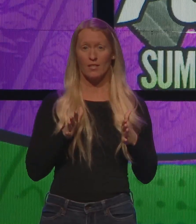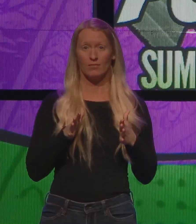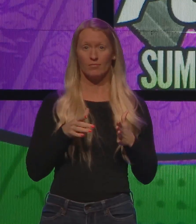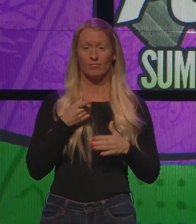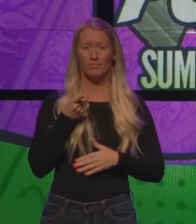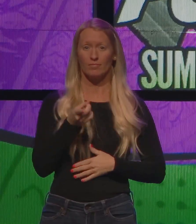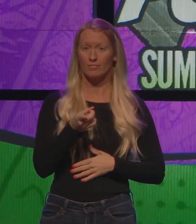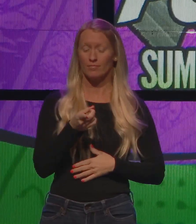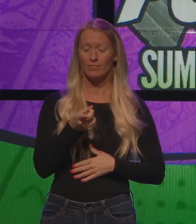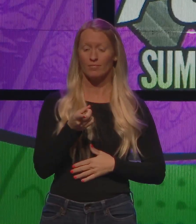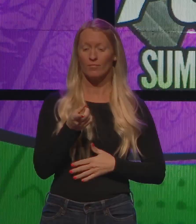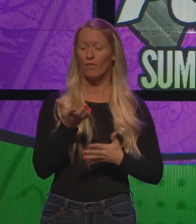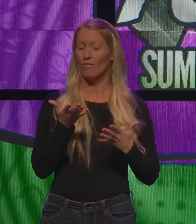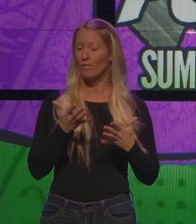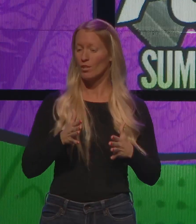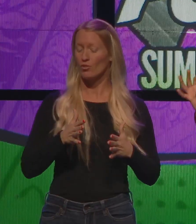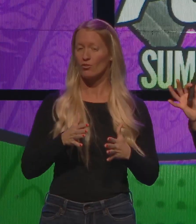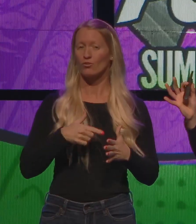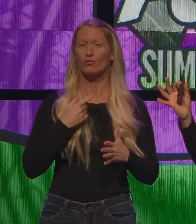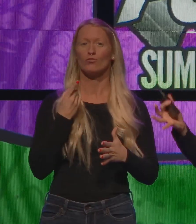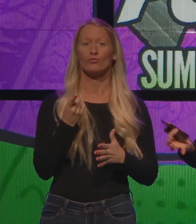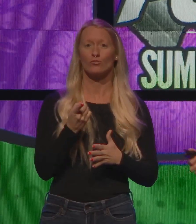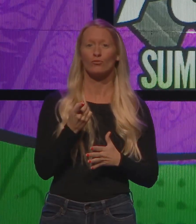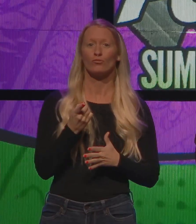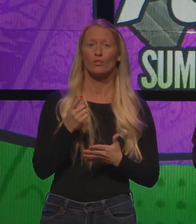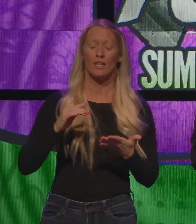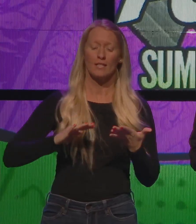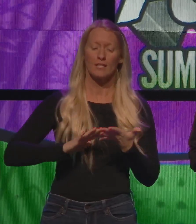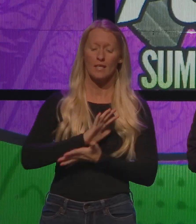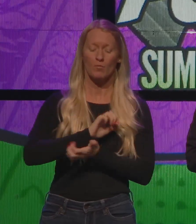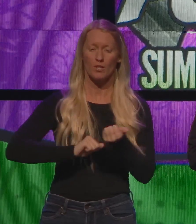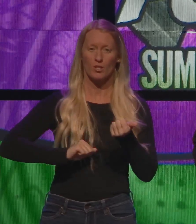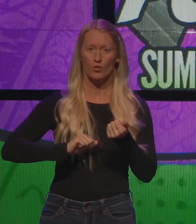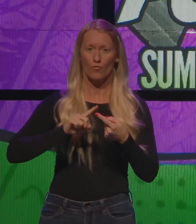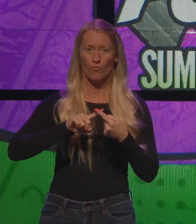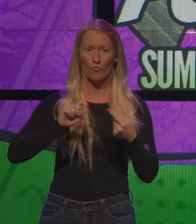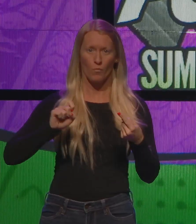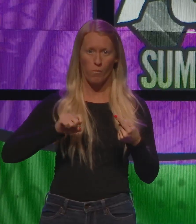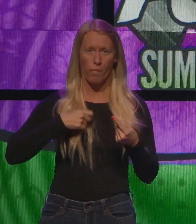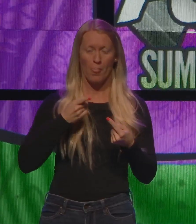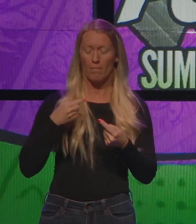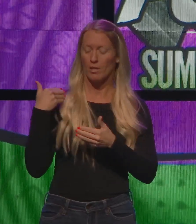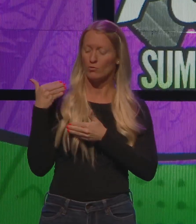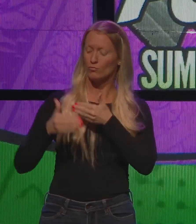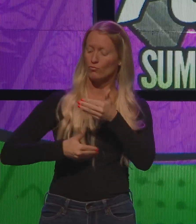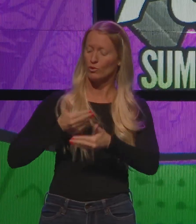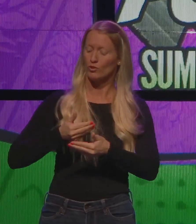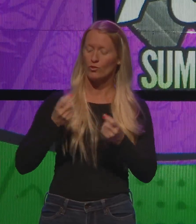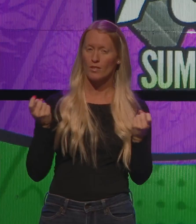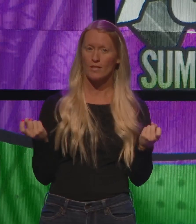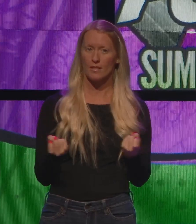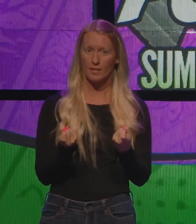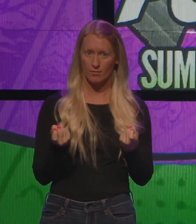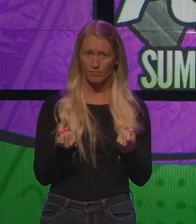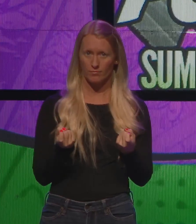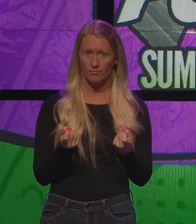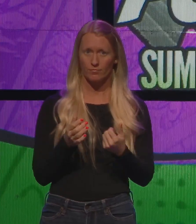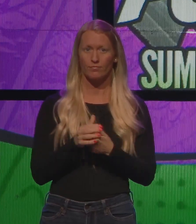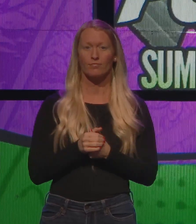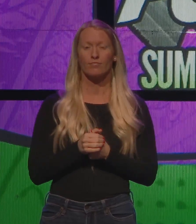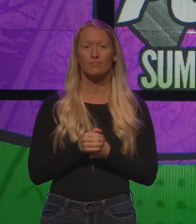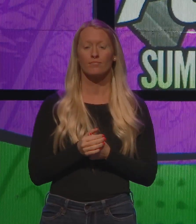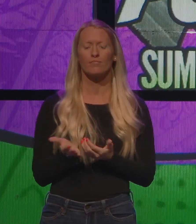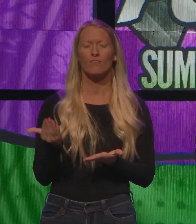that they are damaged by original sin. And again, it is something that we have just